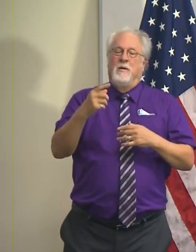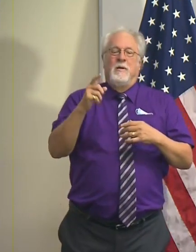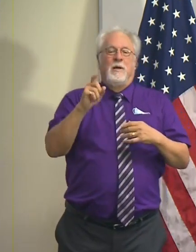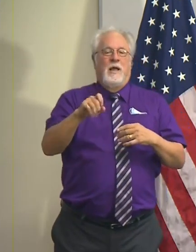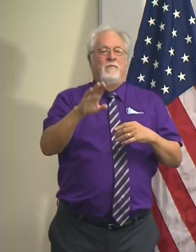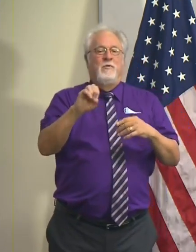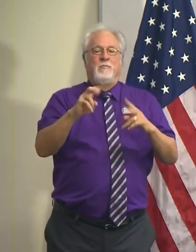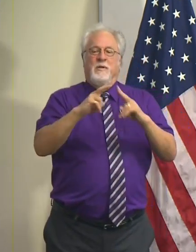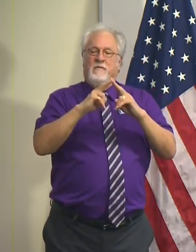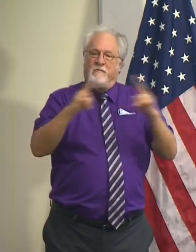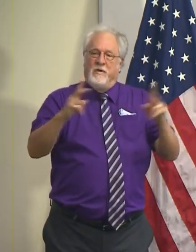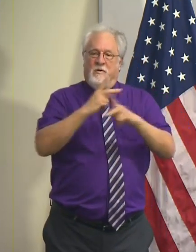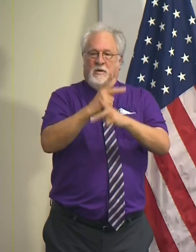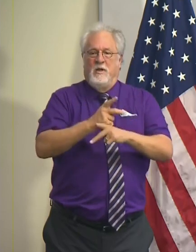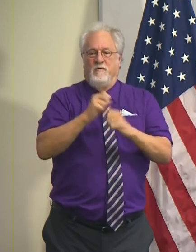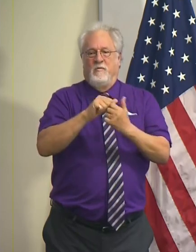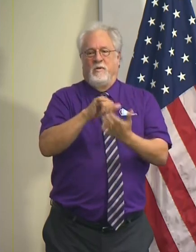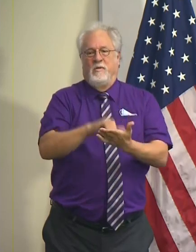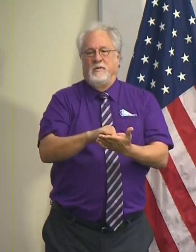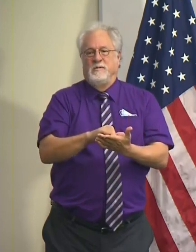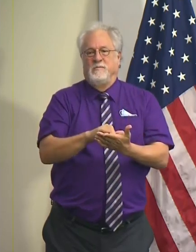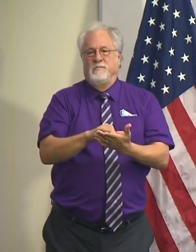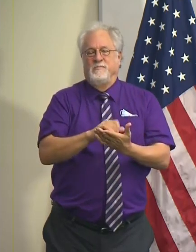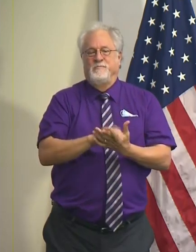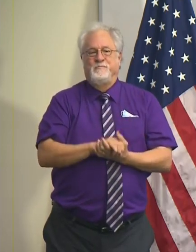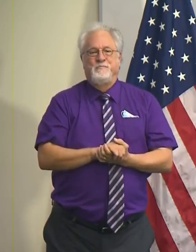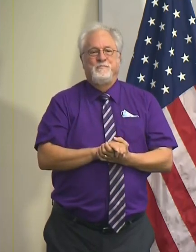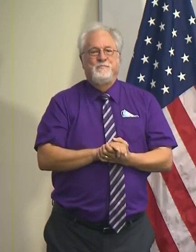extremely careful with this.